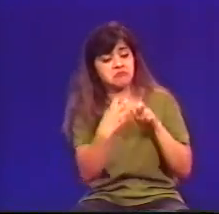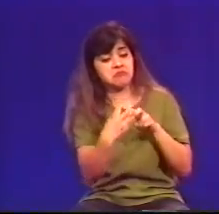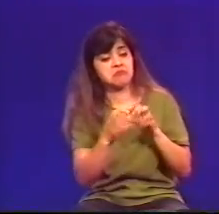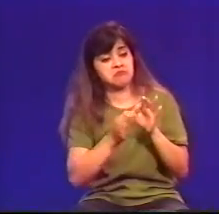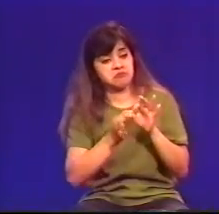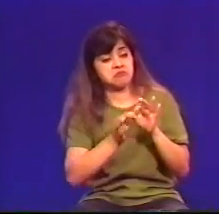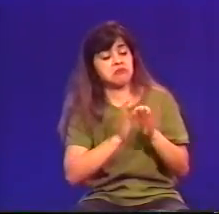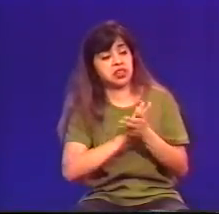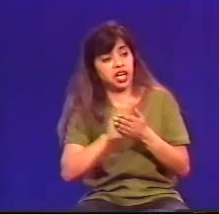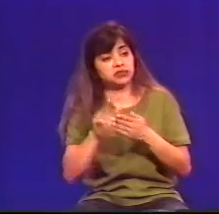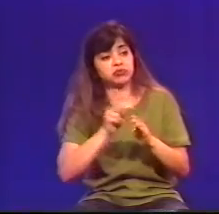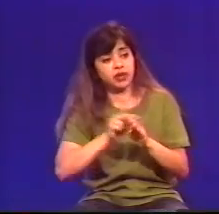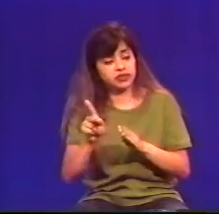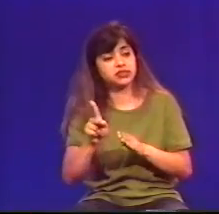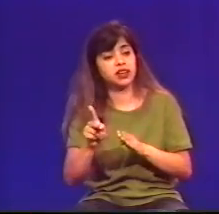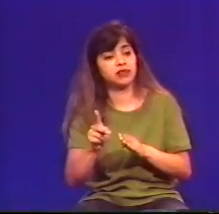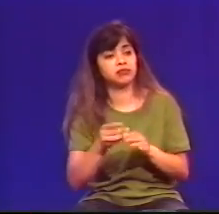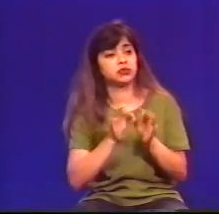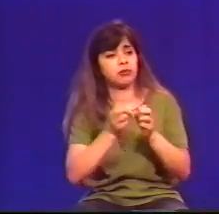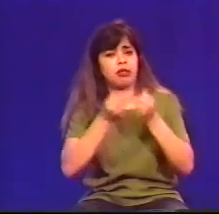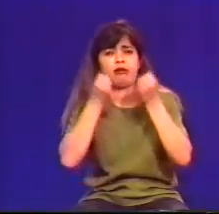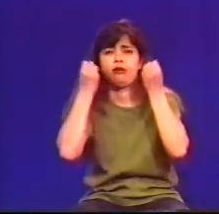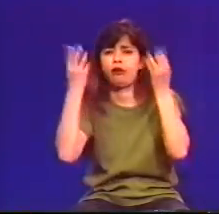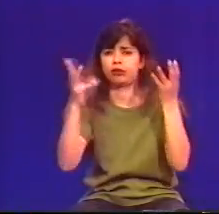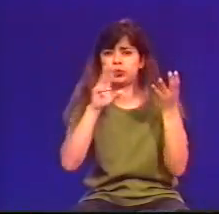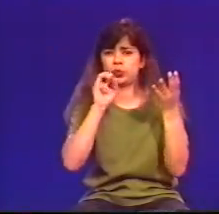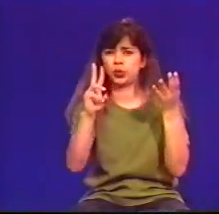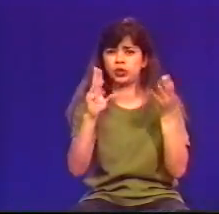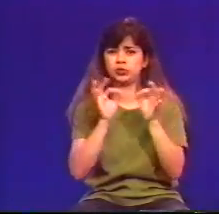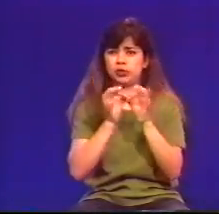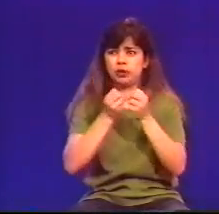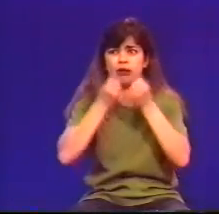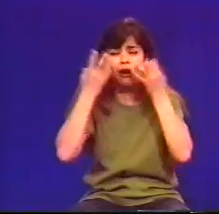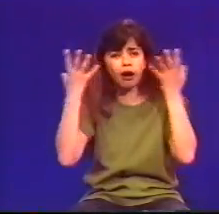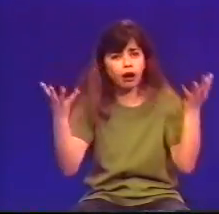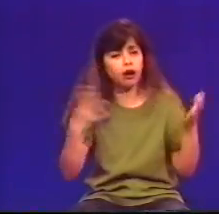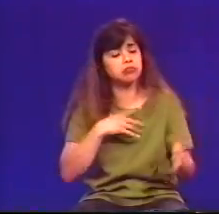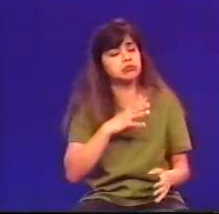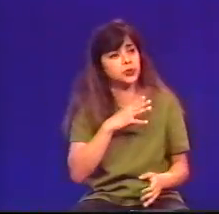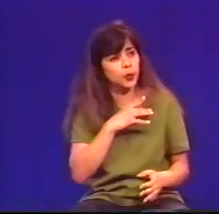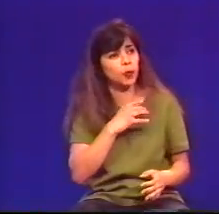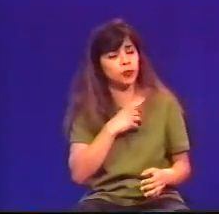My experience here at Western with the interpreters has been really positive.